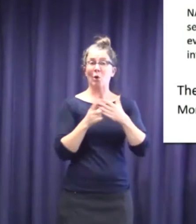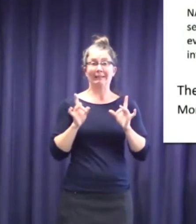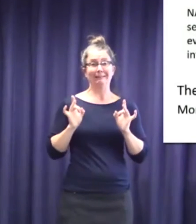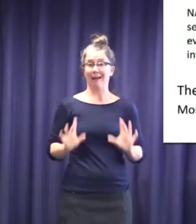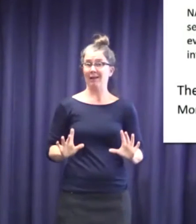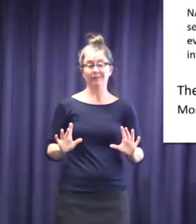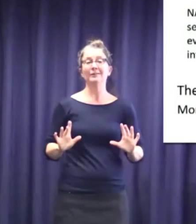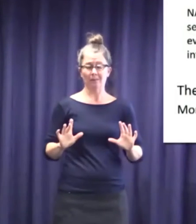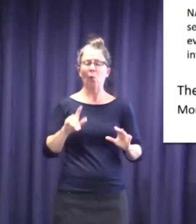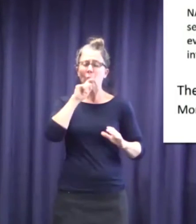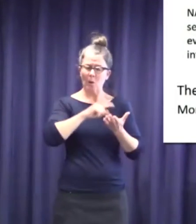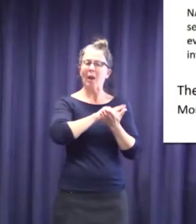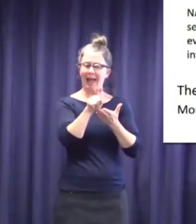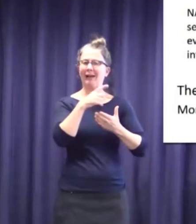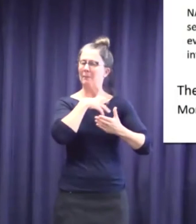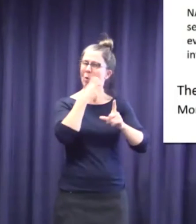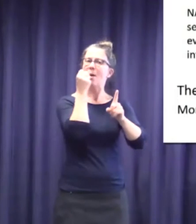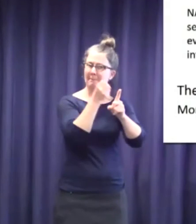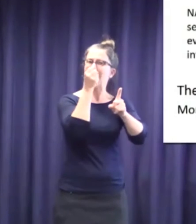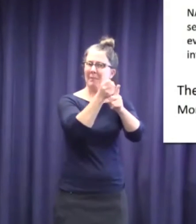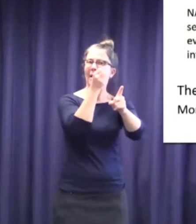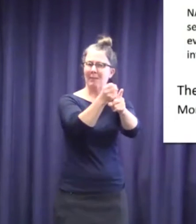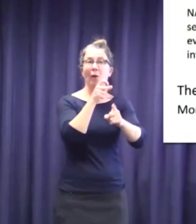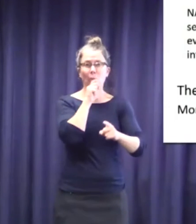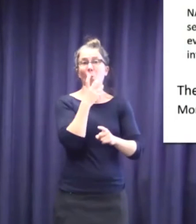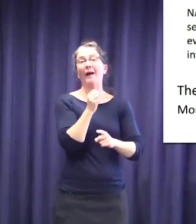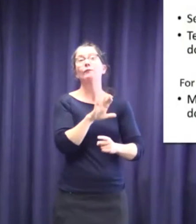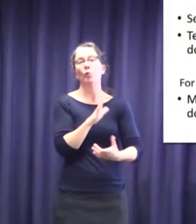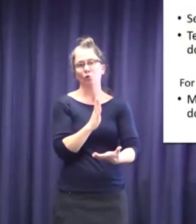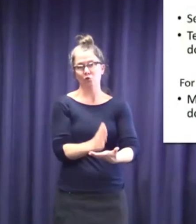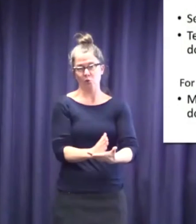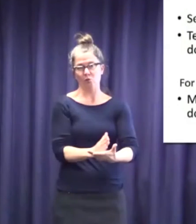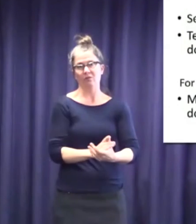there are going to be more ramifications for things down the track, that's for sure.